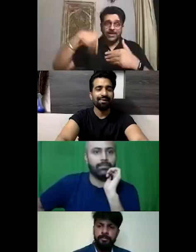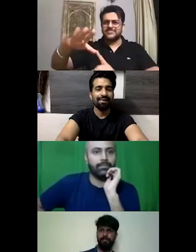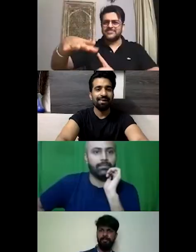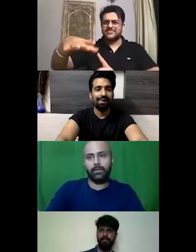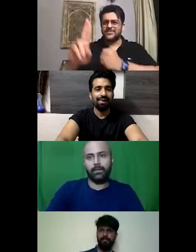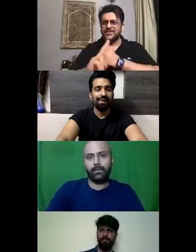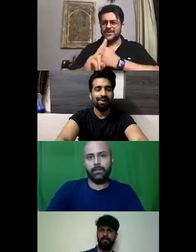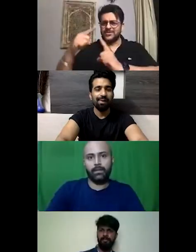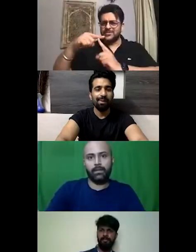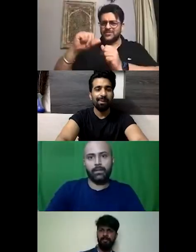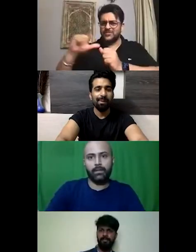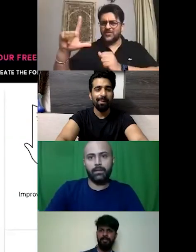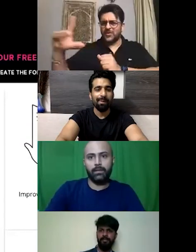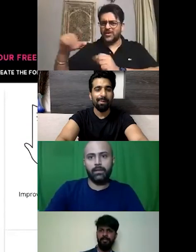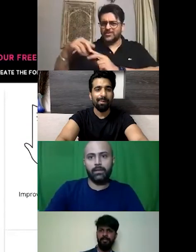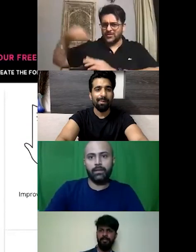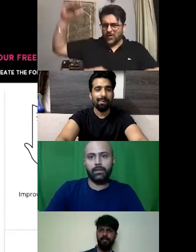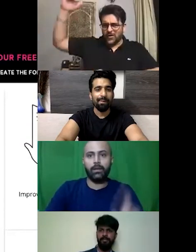Tall.